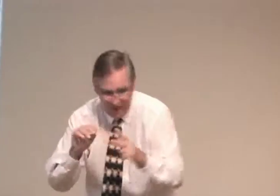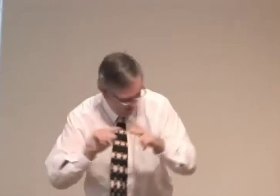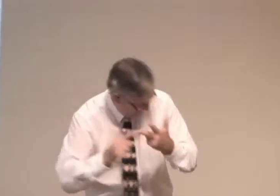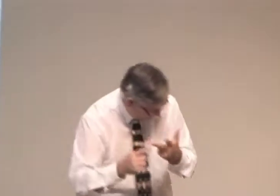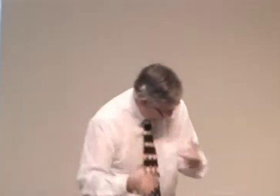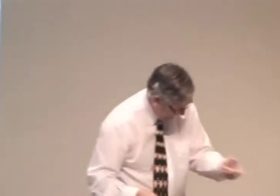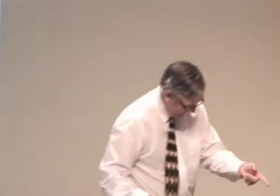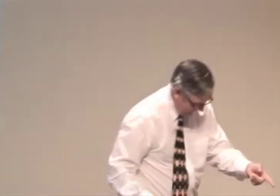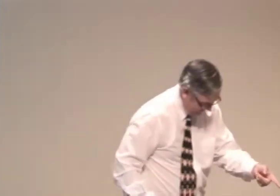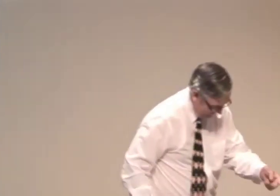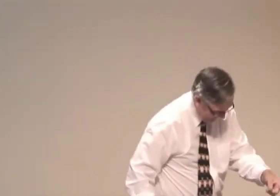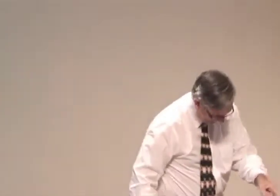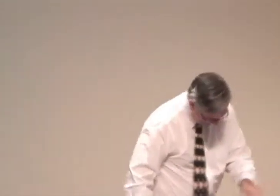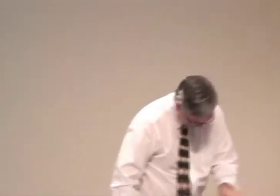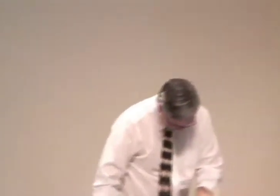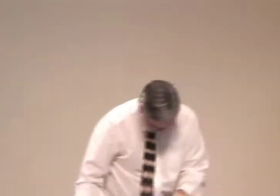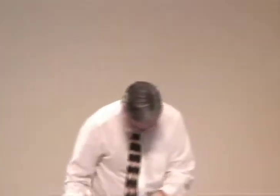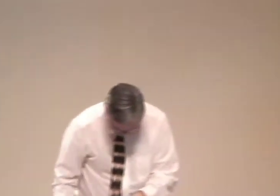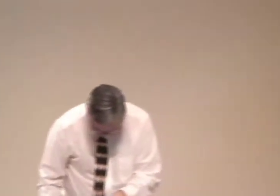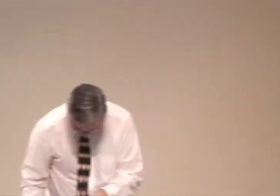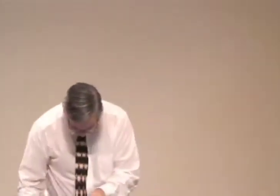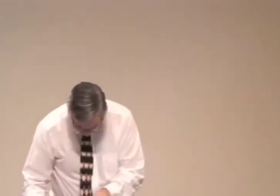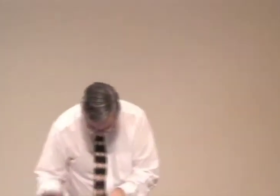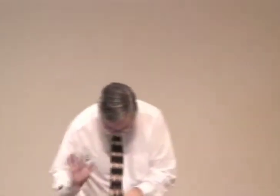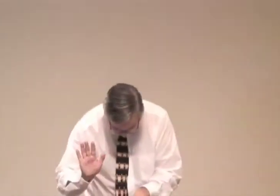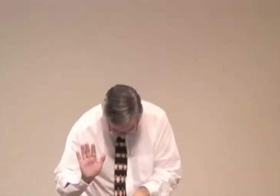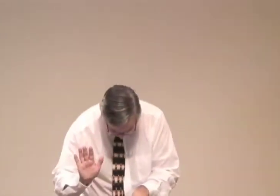But that's not all he promised. There's another one.